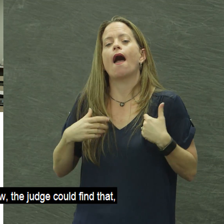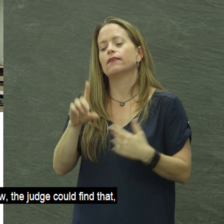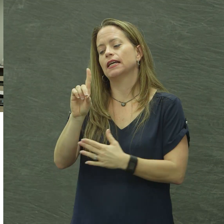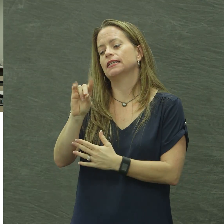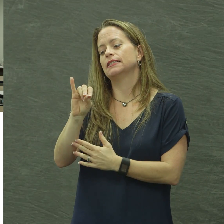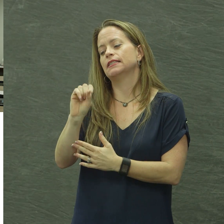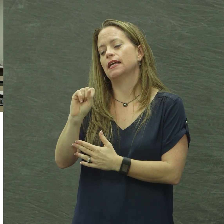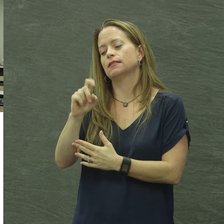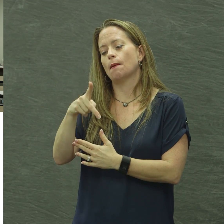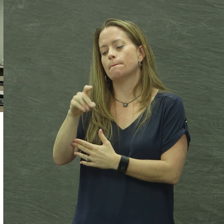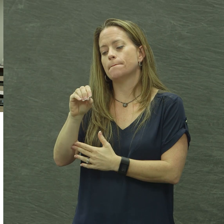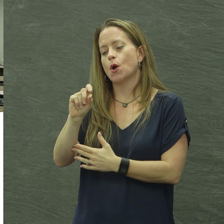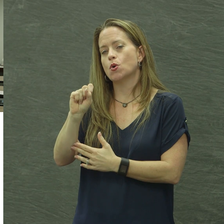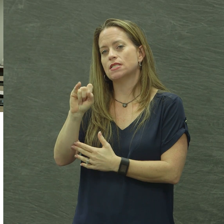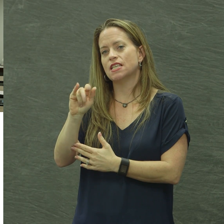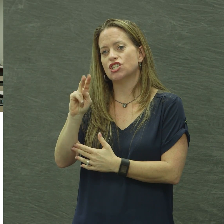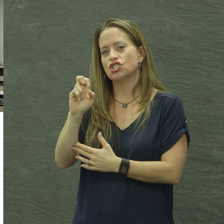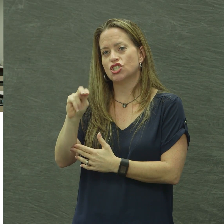that